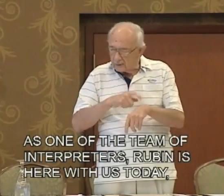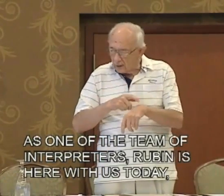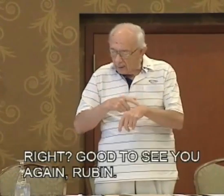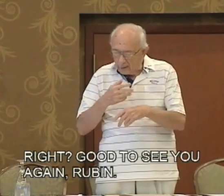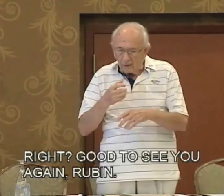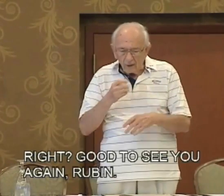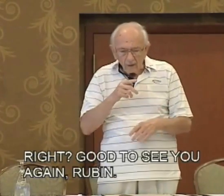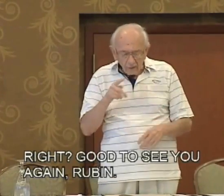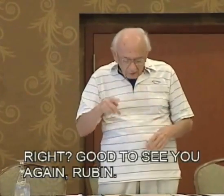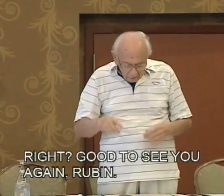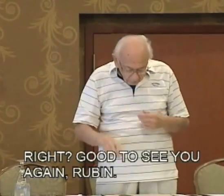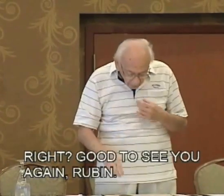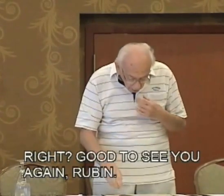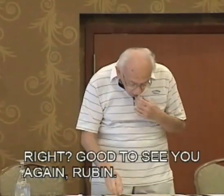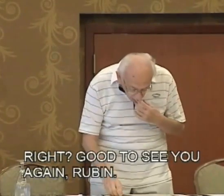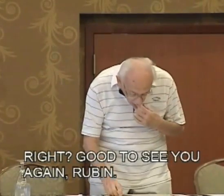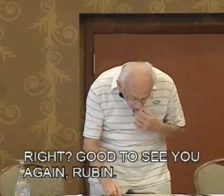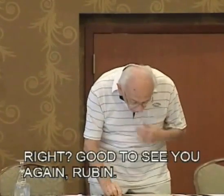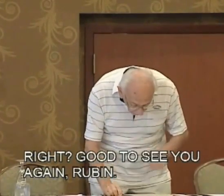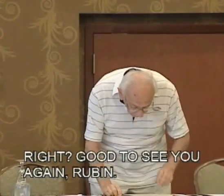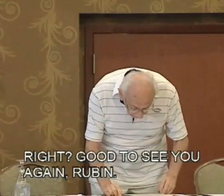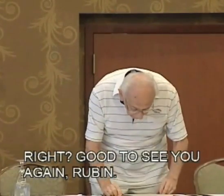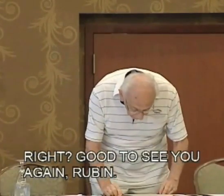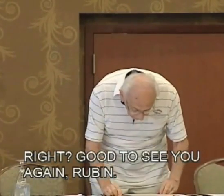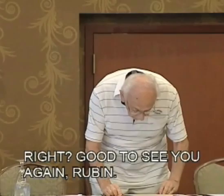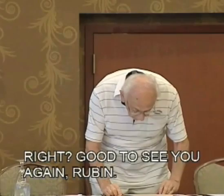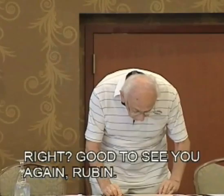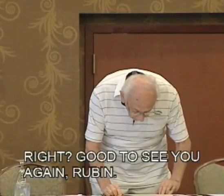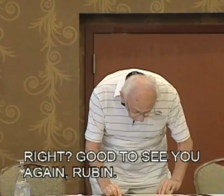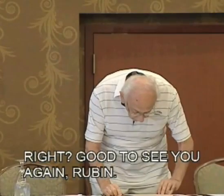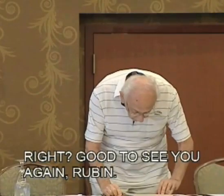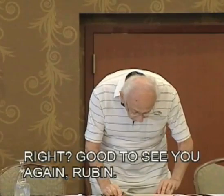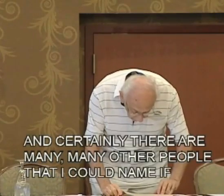and certainly there are many many other people that I could name if we had time